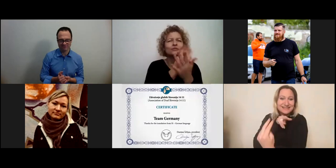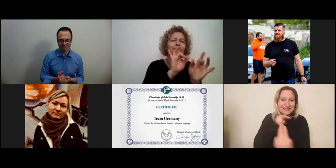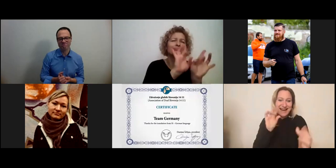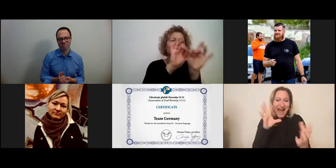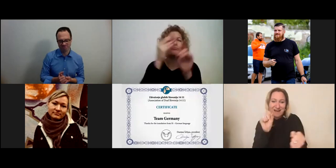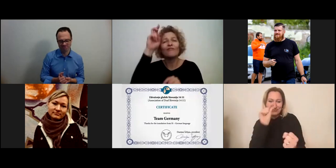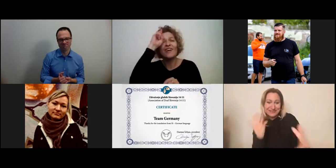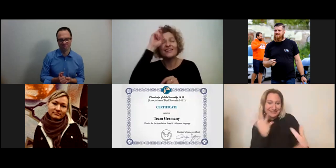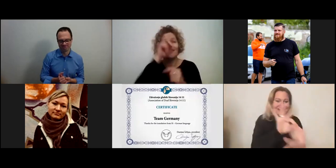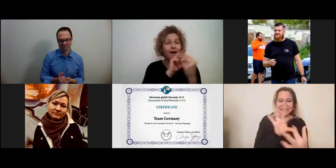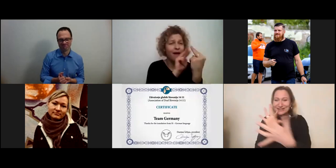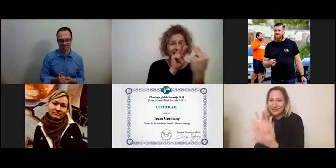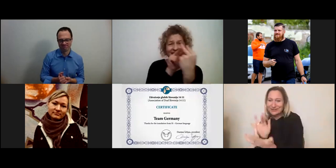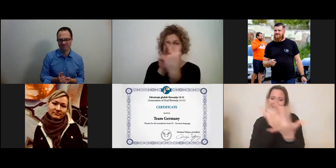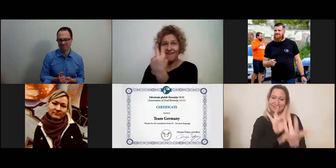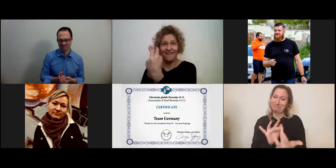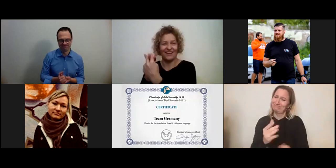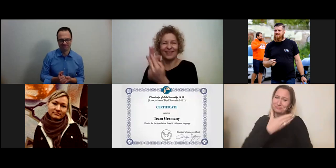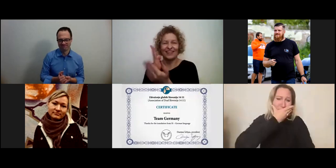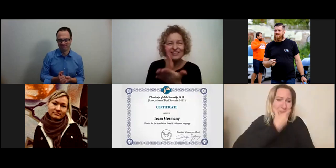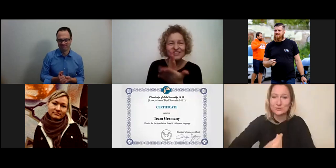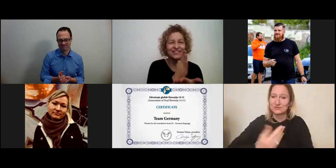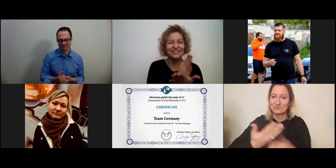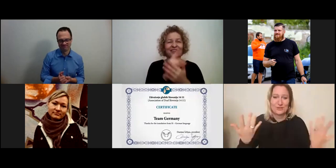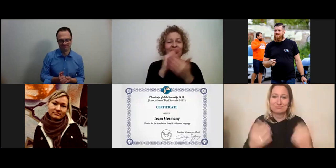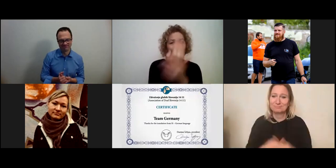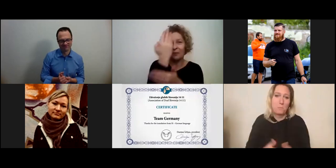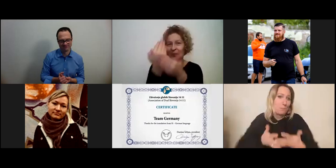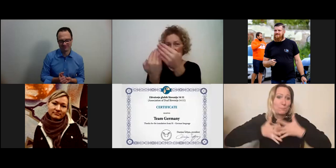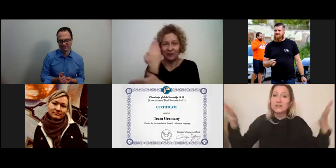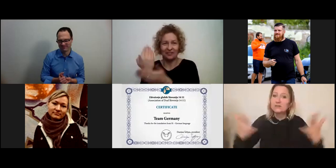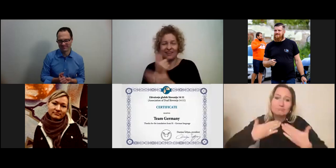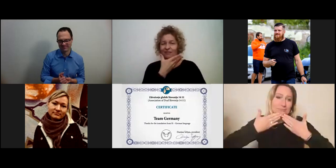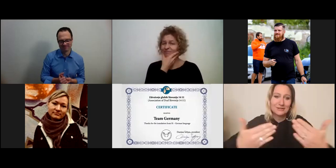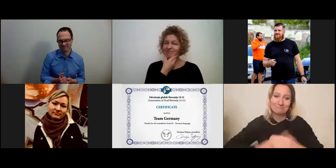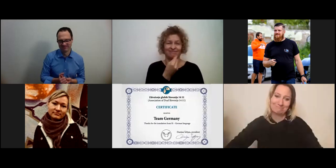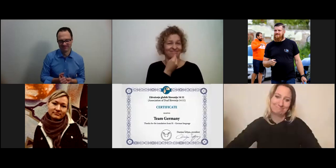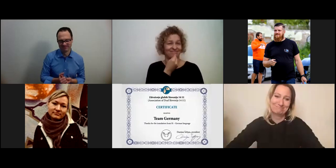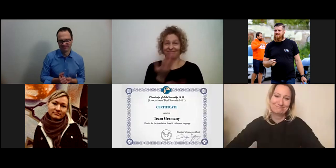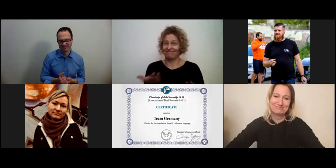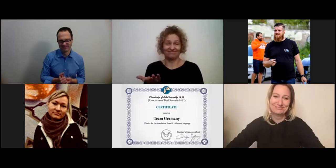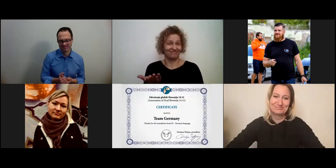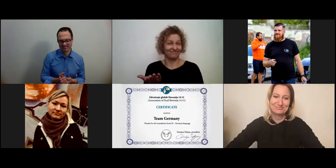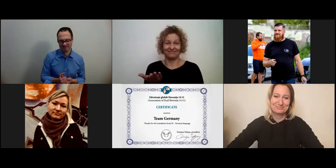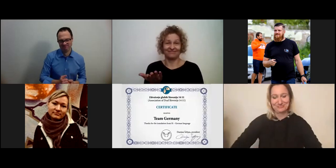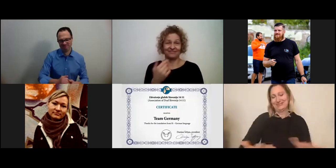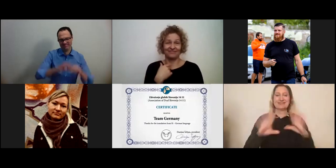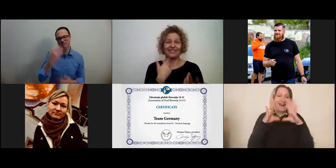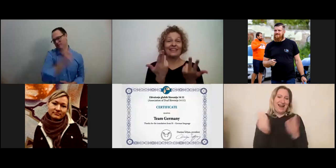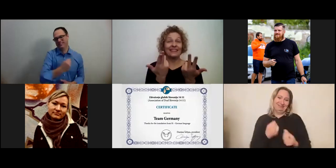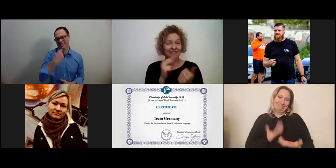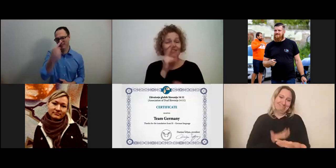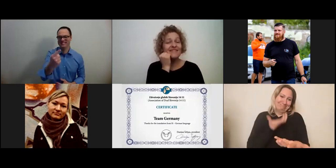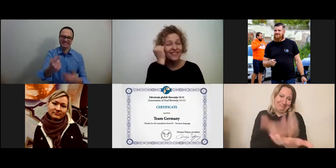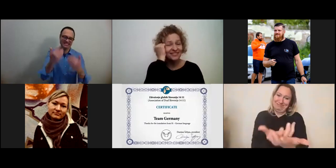see deaf interpreters from other countries. We've made some personal connections also outside of this series. Thank you so,